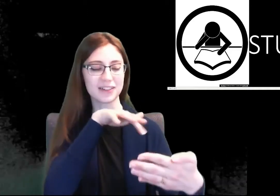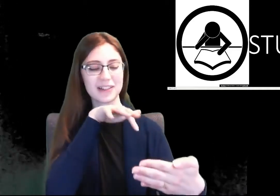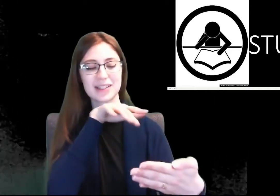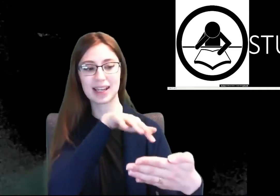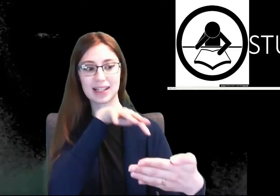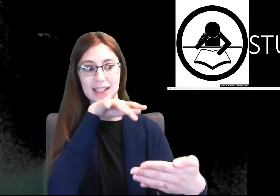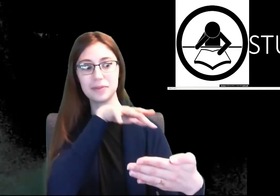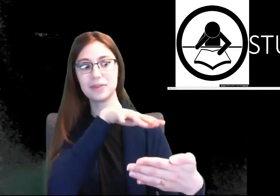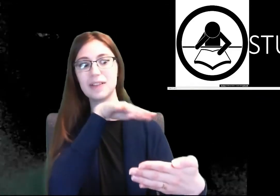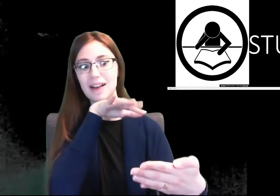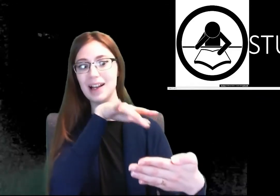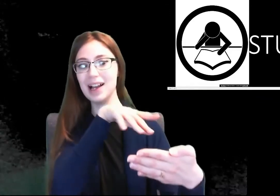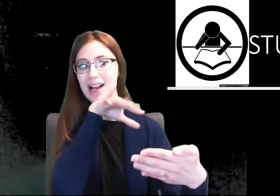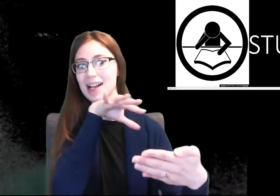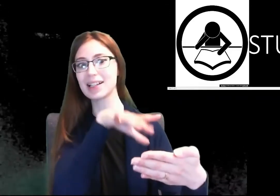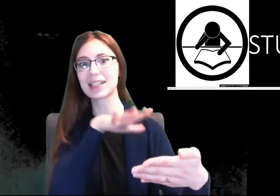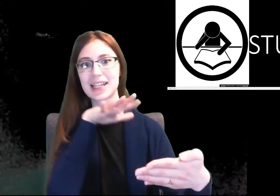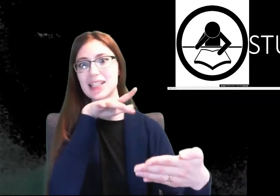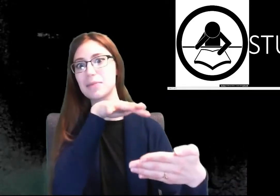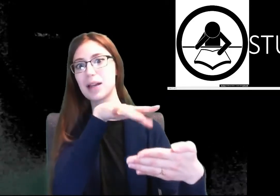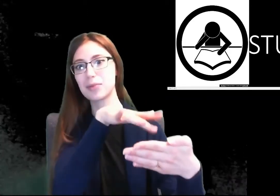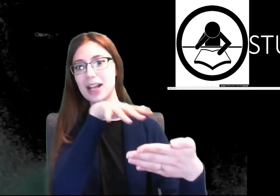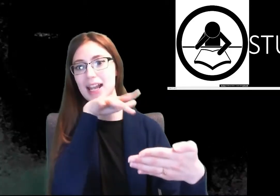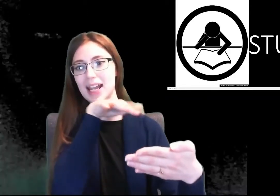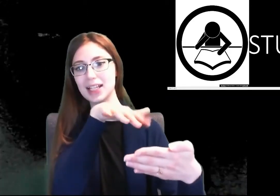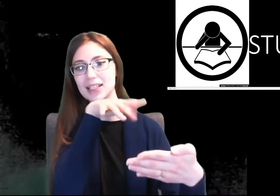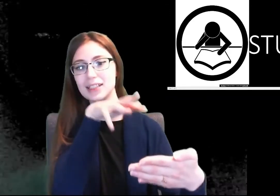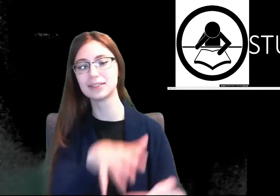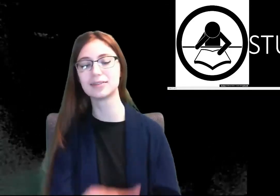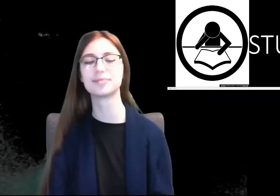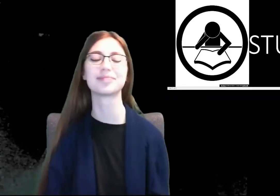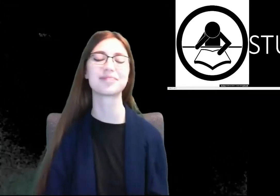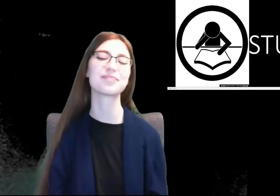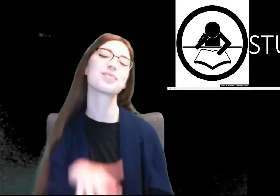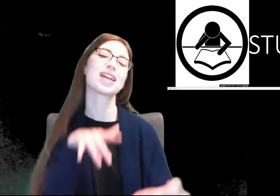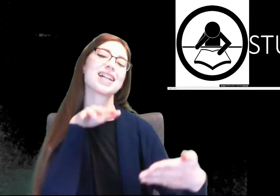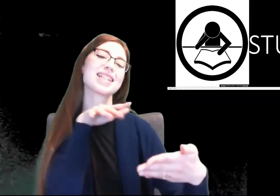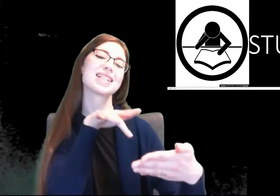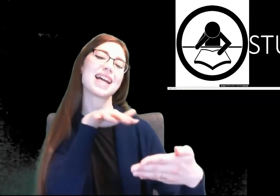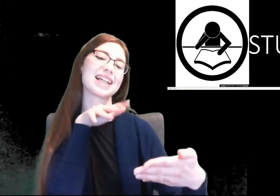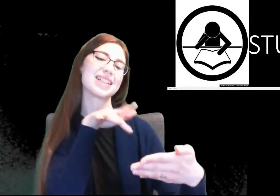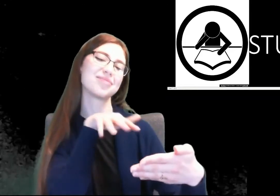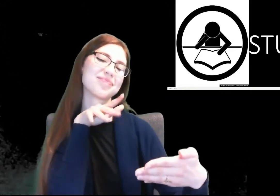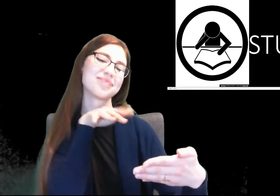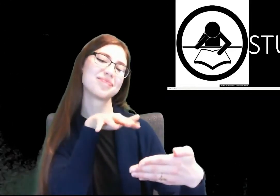You're just kind of like, get in my brain. Study.